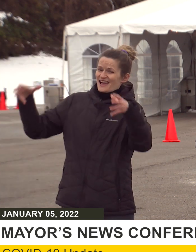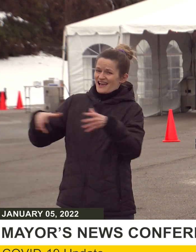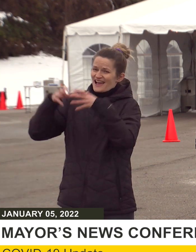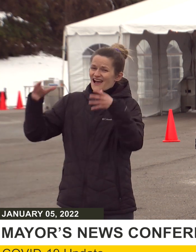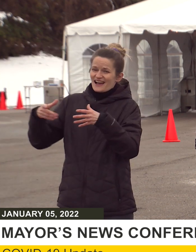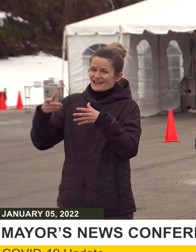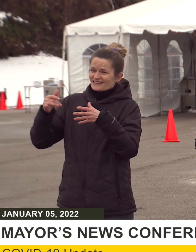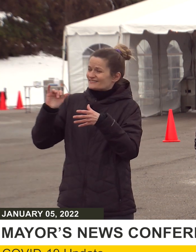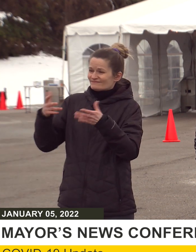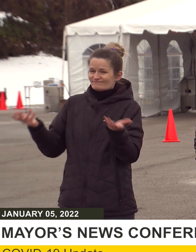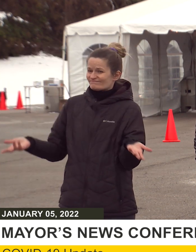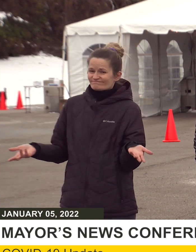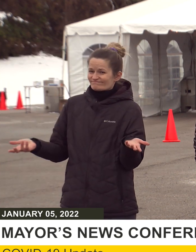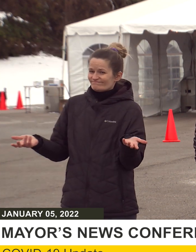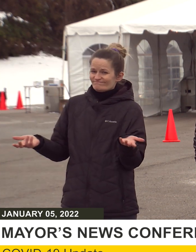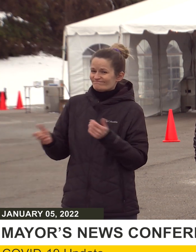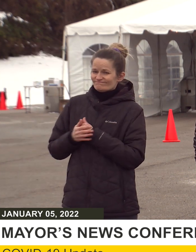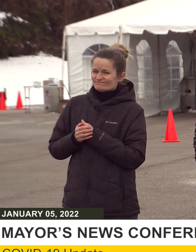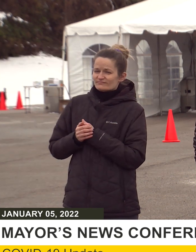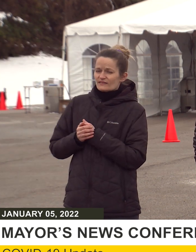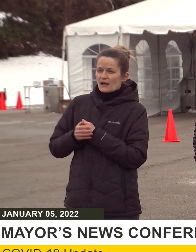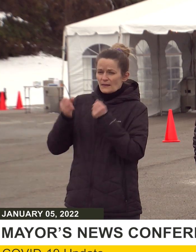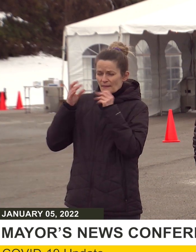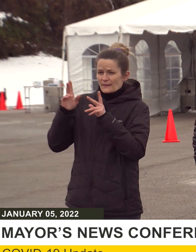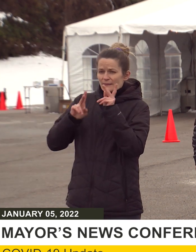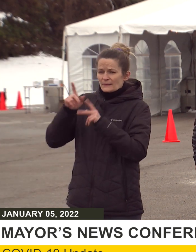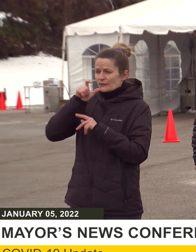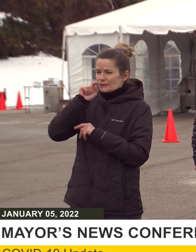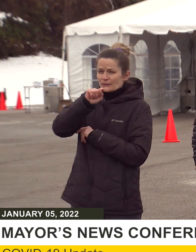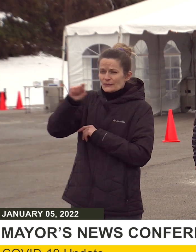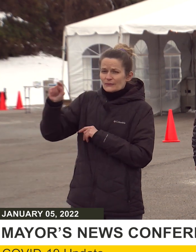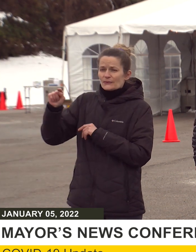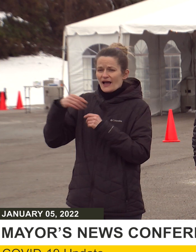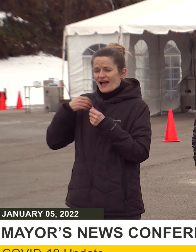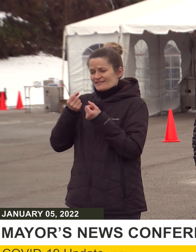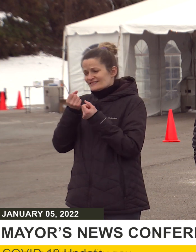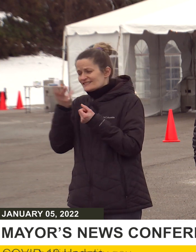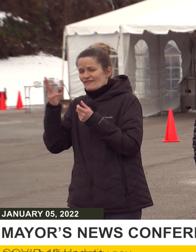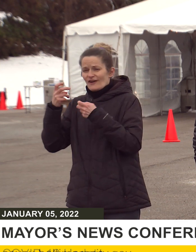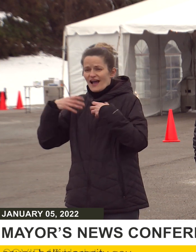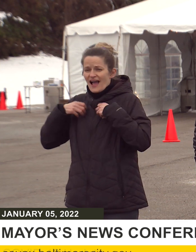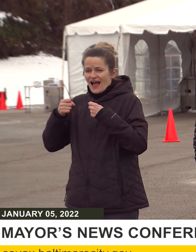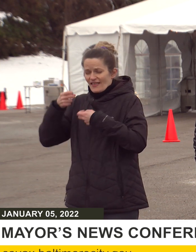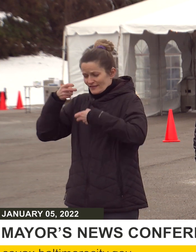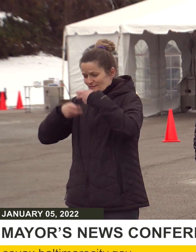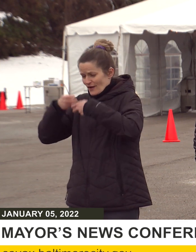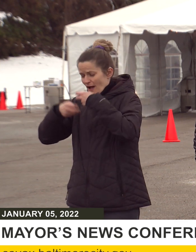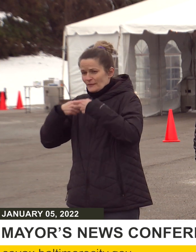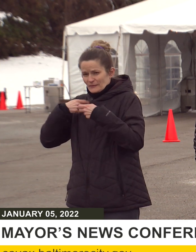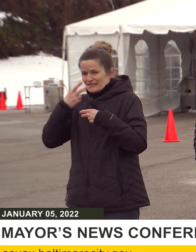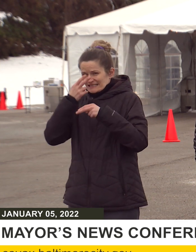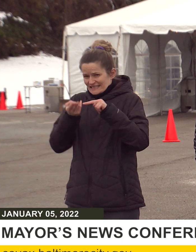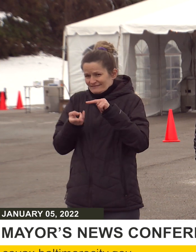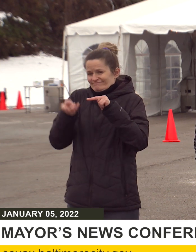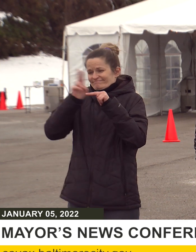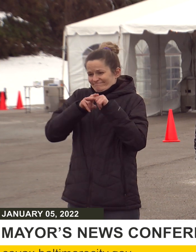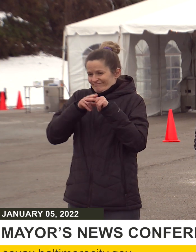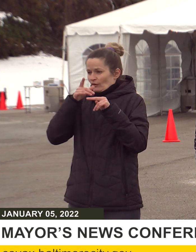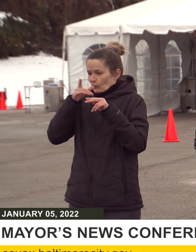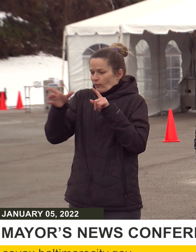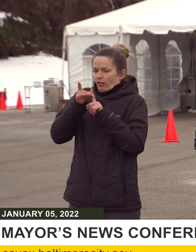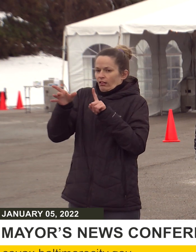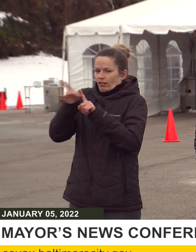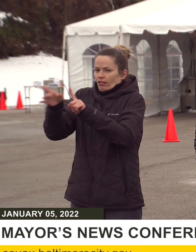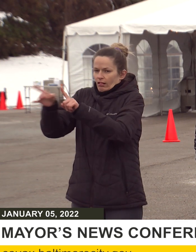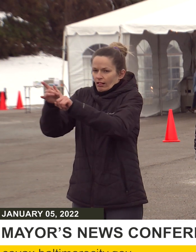these other high level of comorbidities, and so we are seeing this significant increase in cases that we maybe were spared of early on. We're seeing that